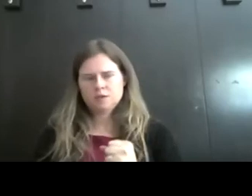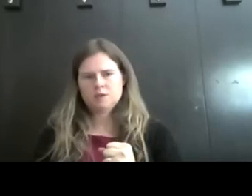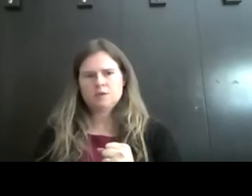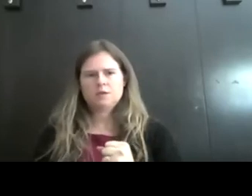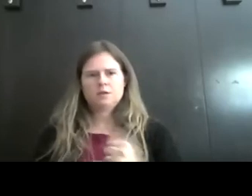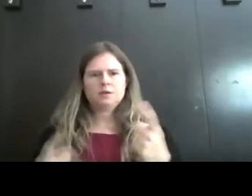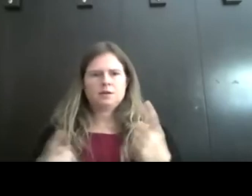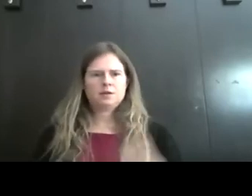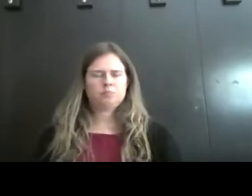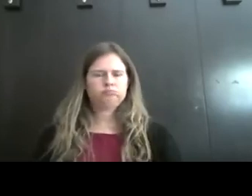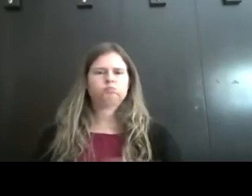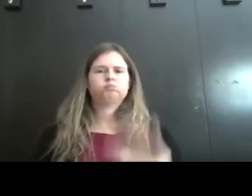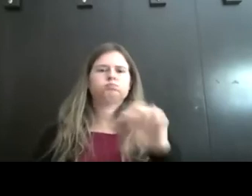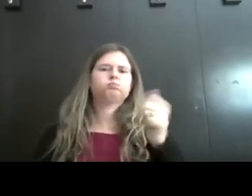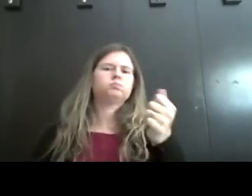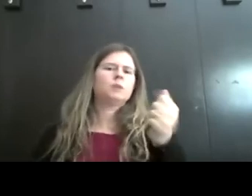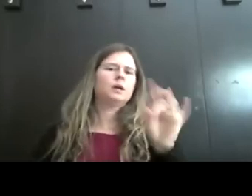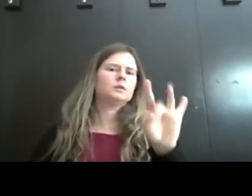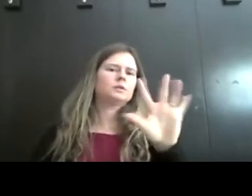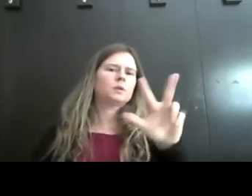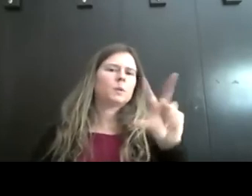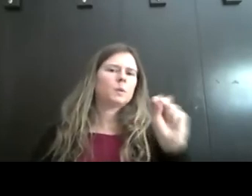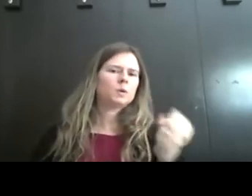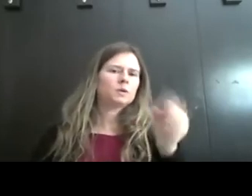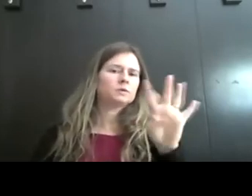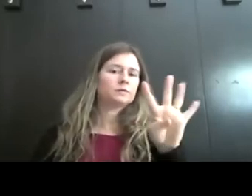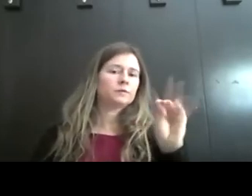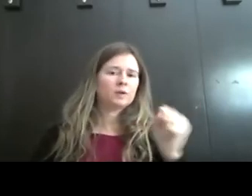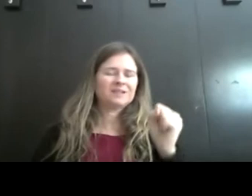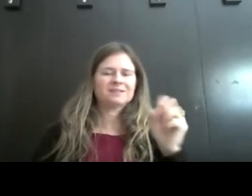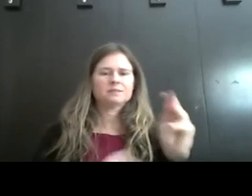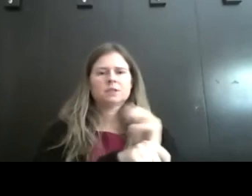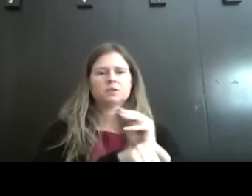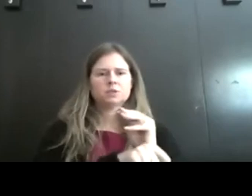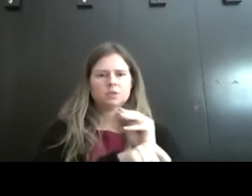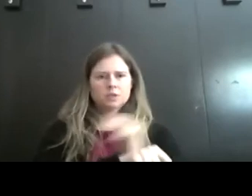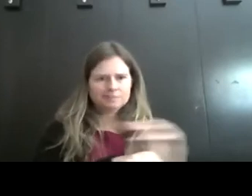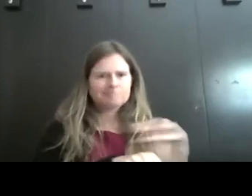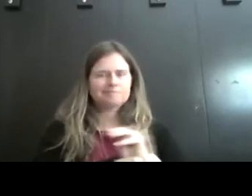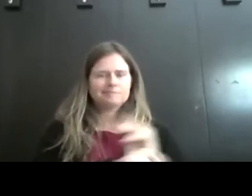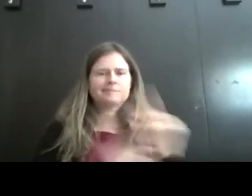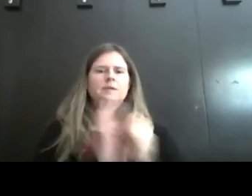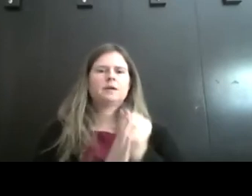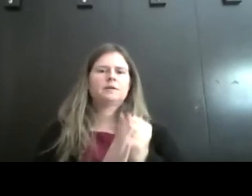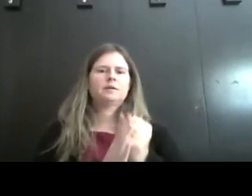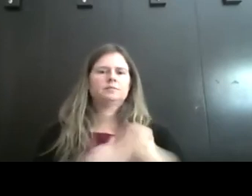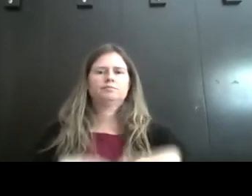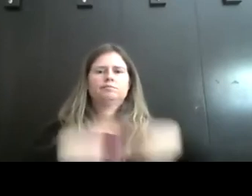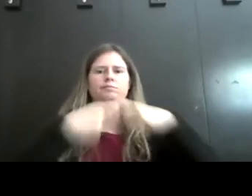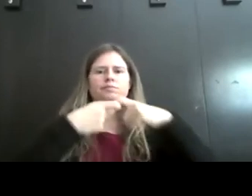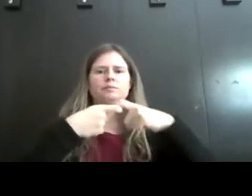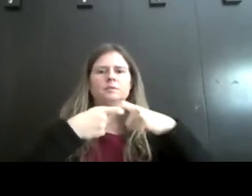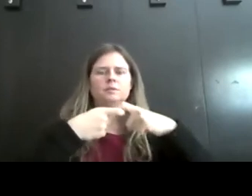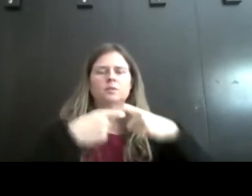the 1830s or 1840s, during the mission period, we stopped building them because we were the slave